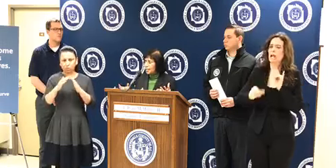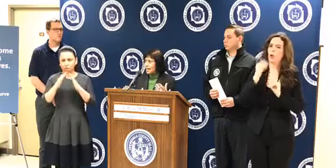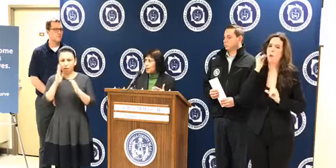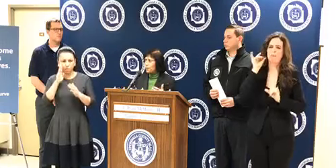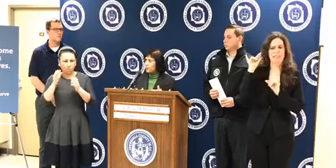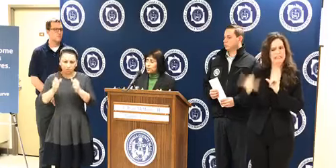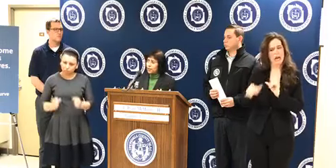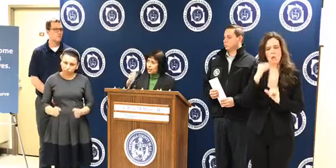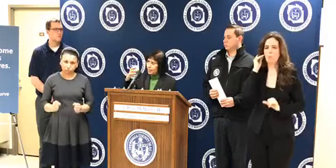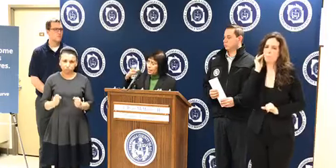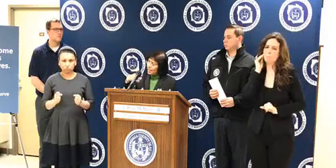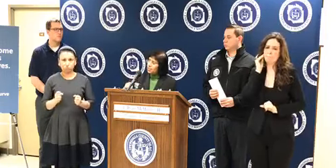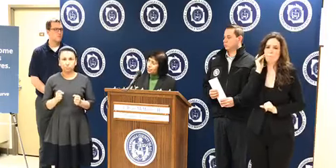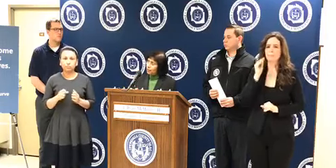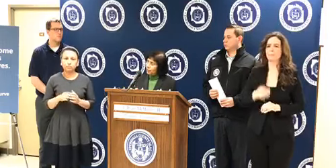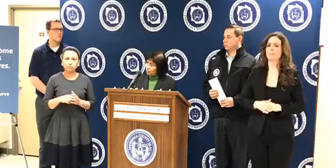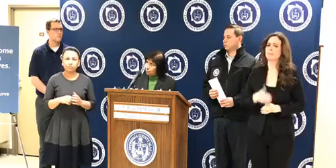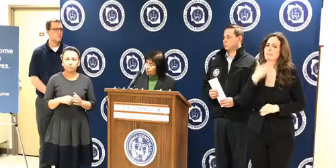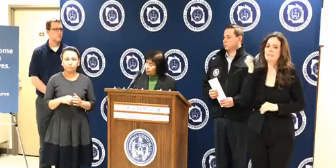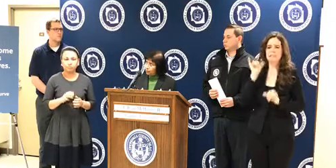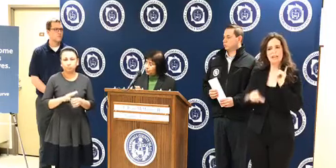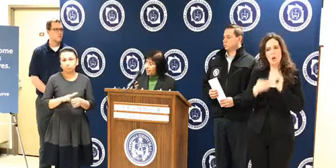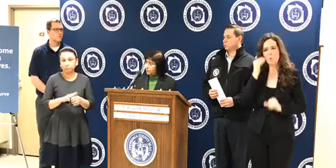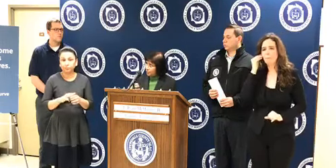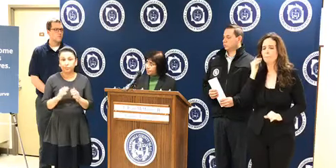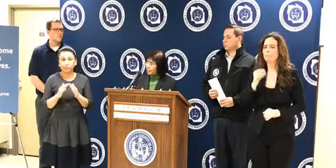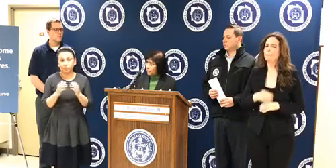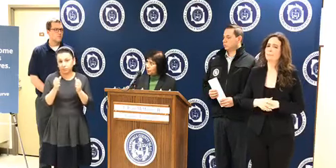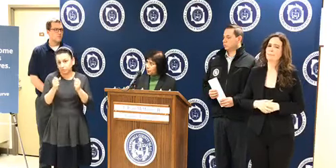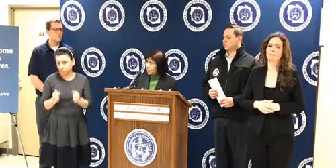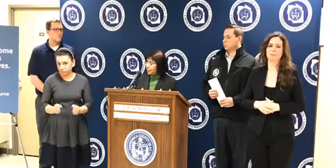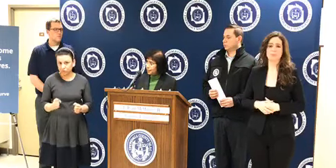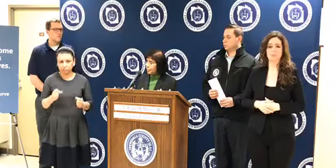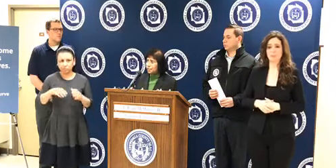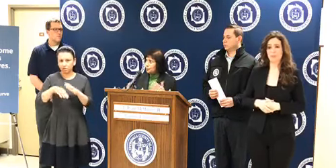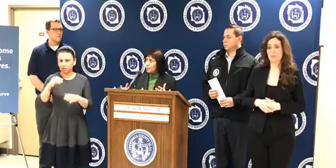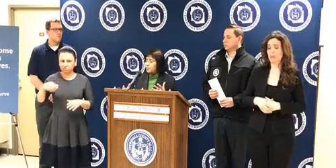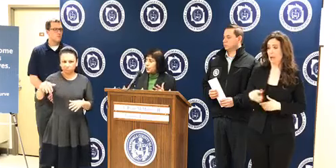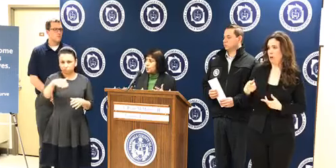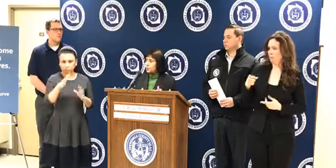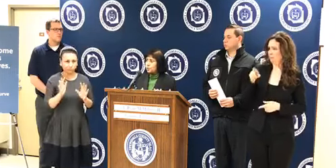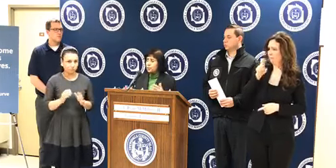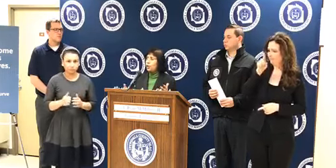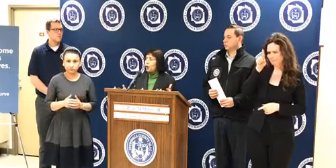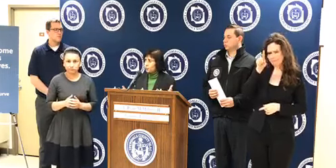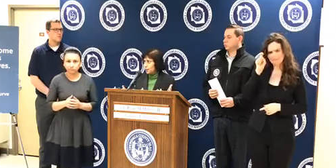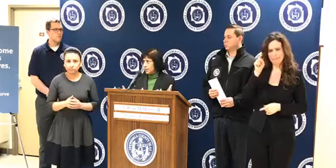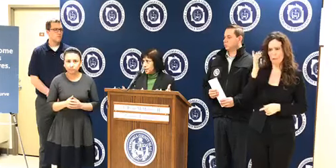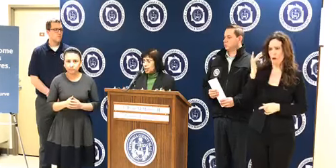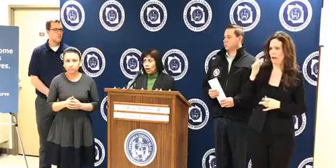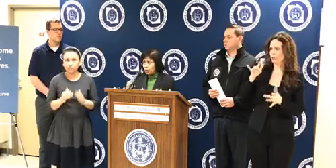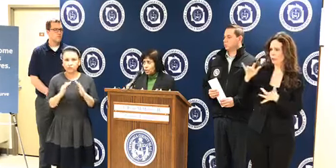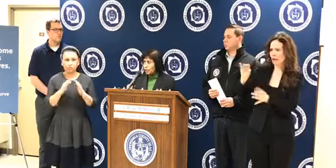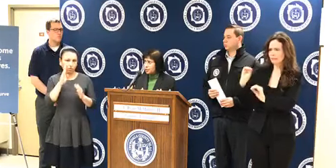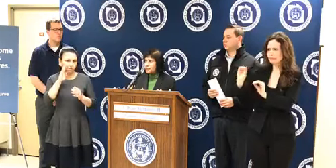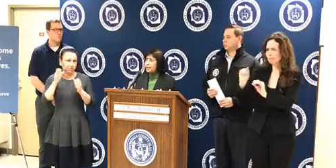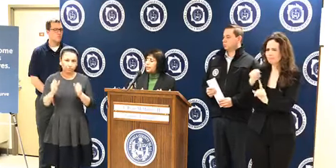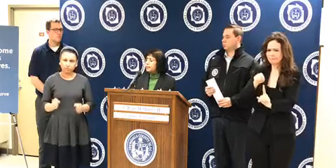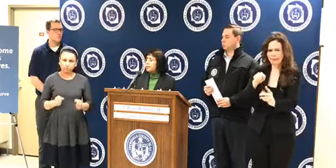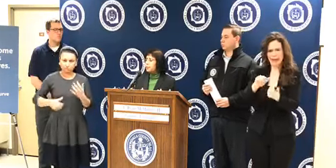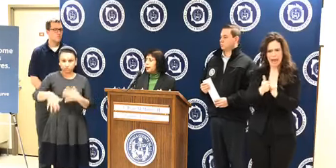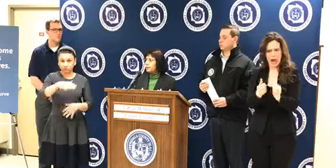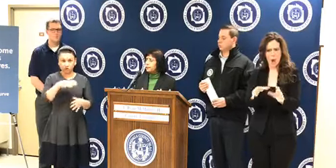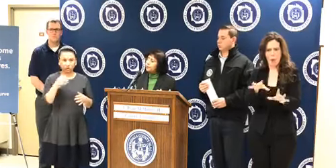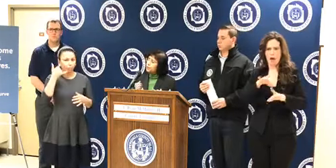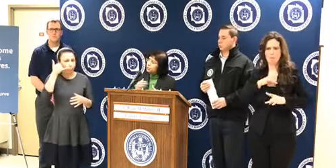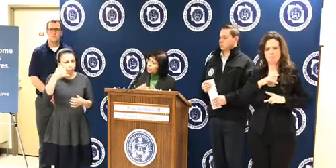essentially. And now when we don't have any travel history also, so that makes it a little complicated, the best thing you can do is stay home. Call your doctor and get